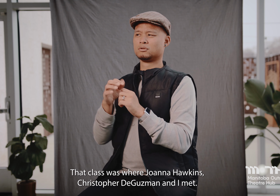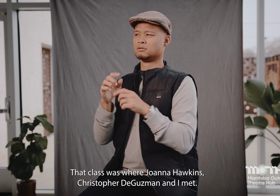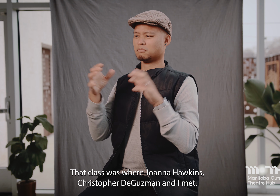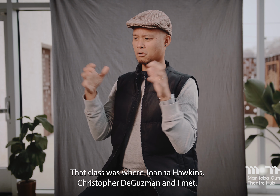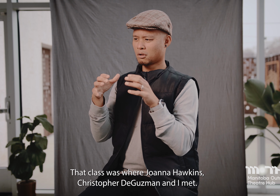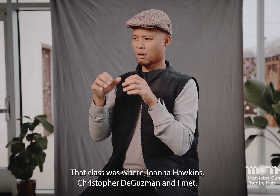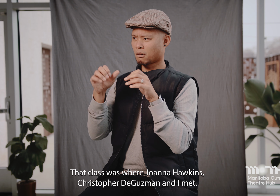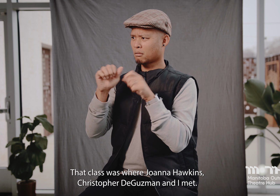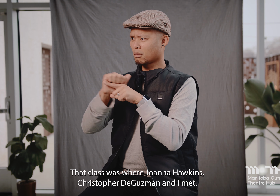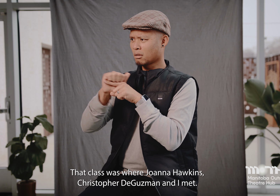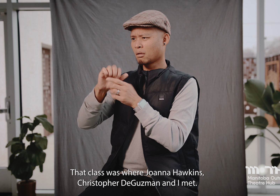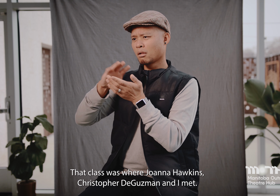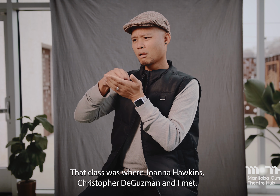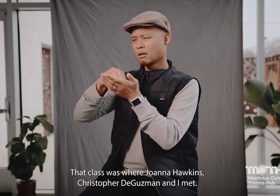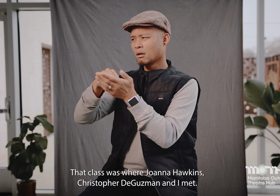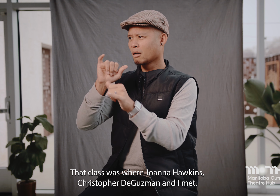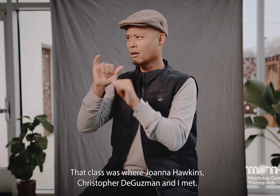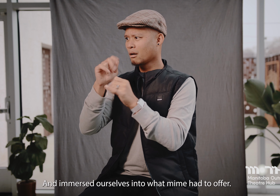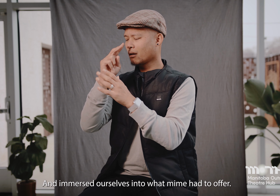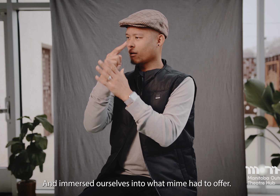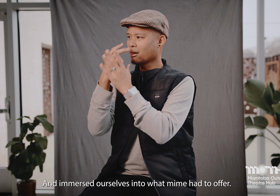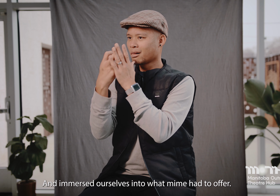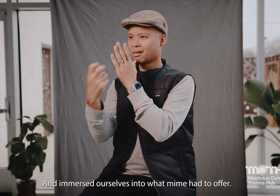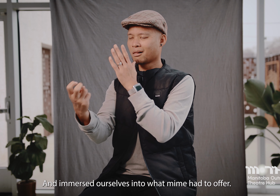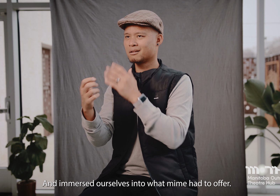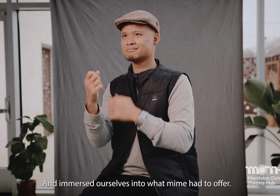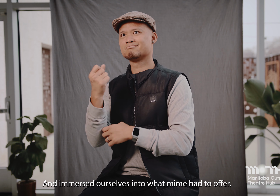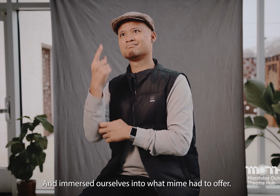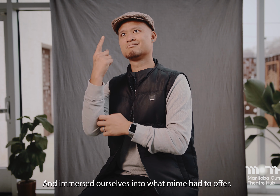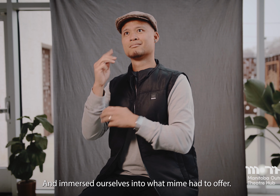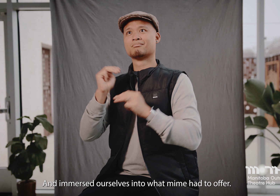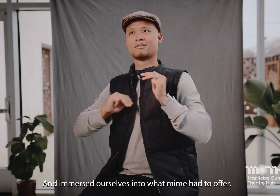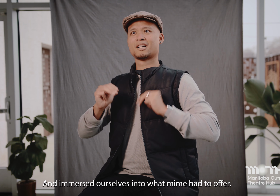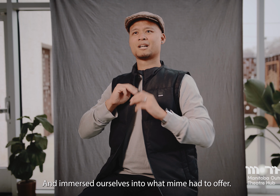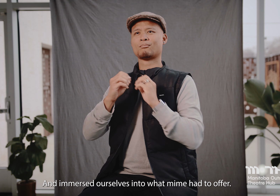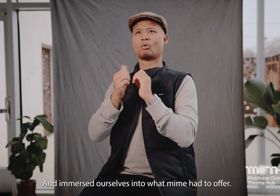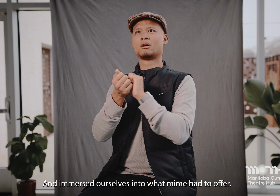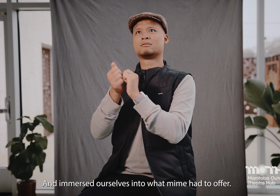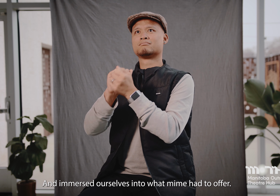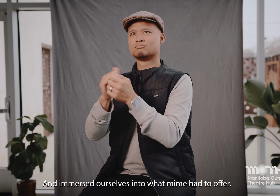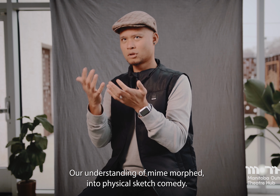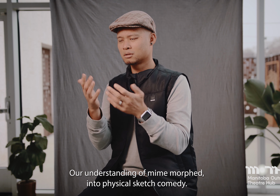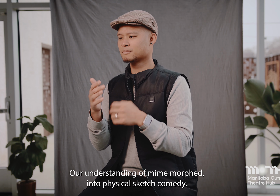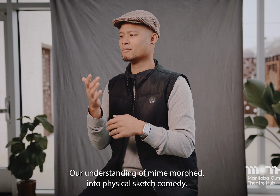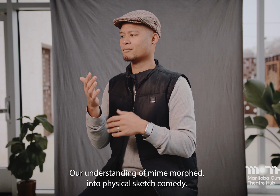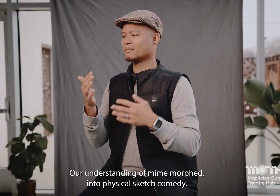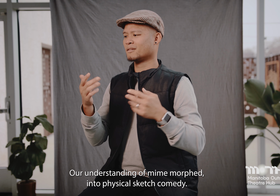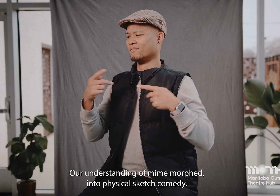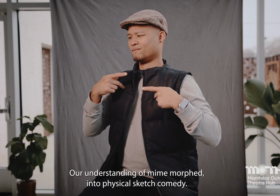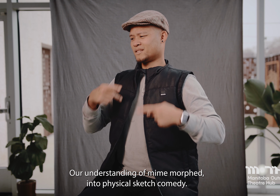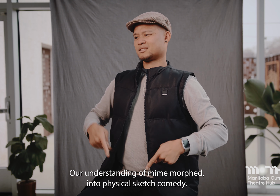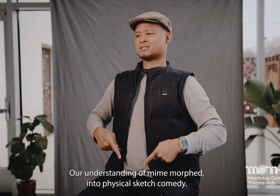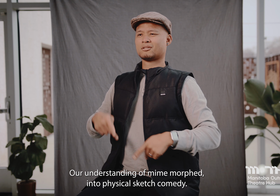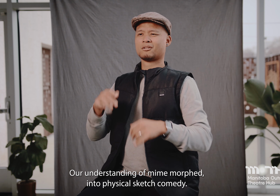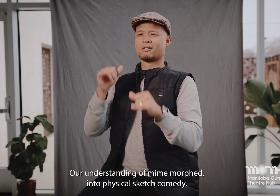de Guzman and I met, and immersed ourselves into what mime had to offer. Our understanding of mime morphed